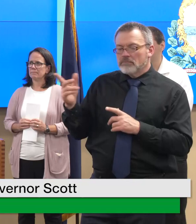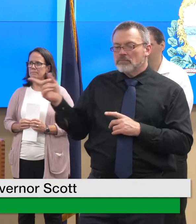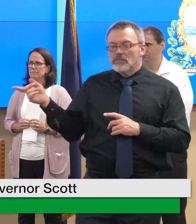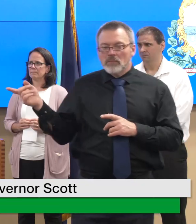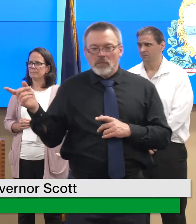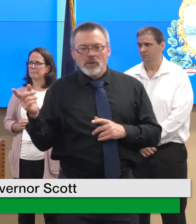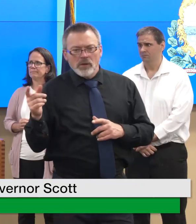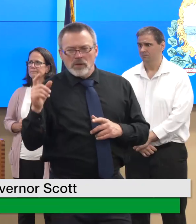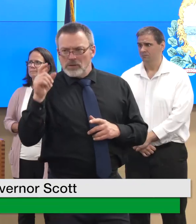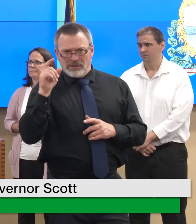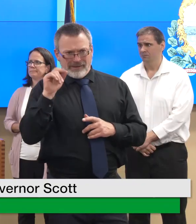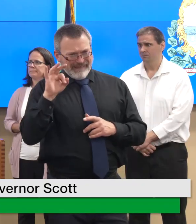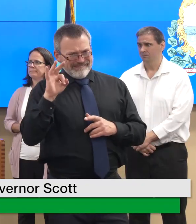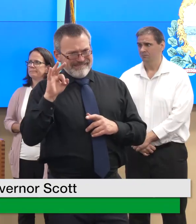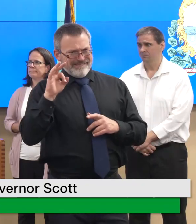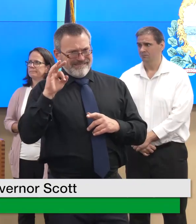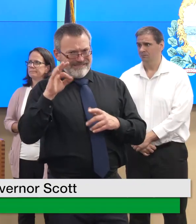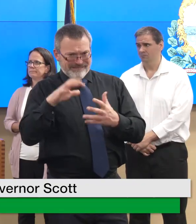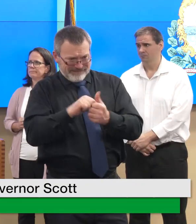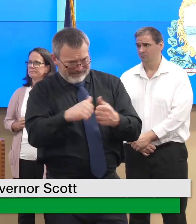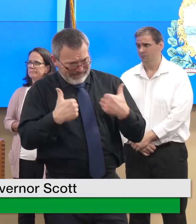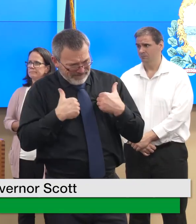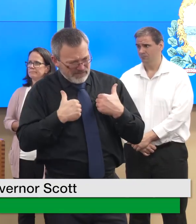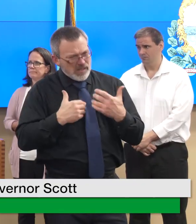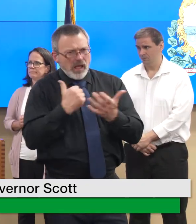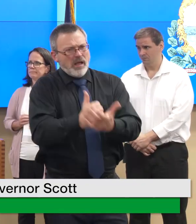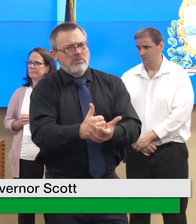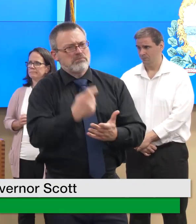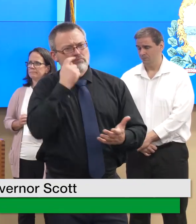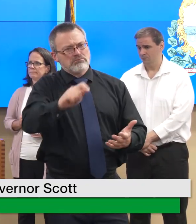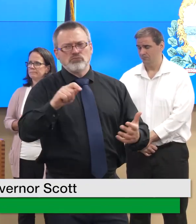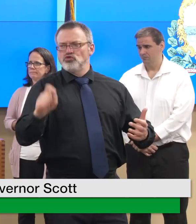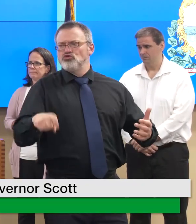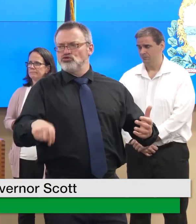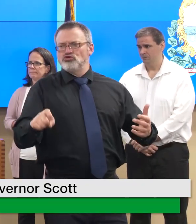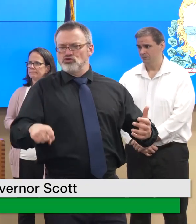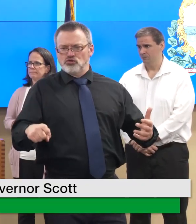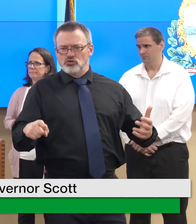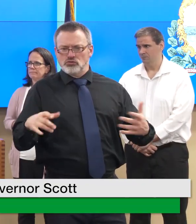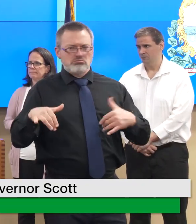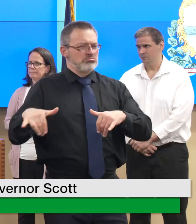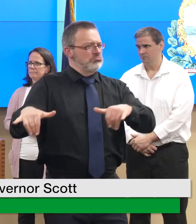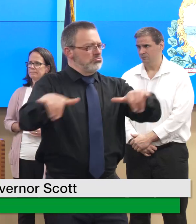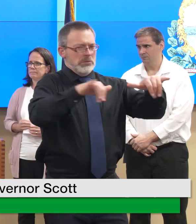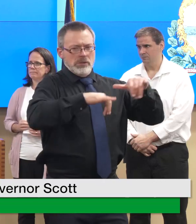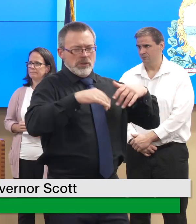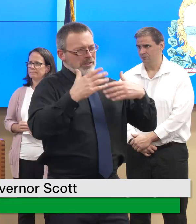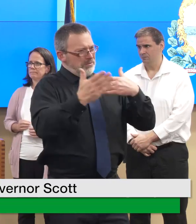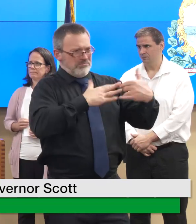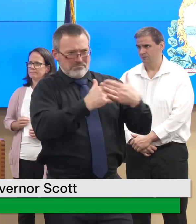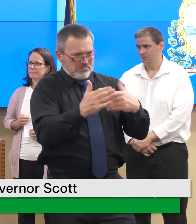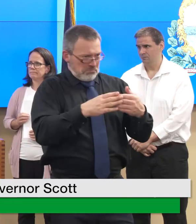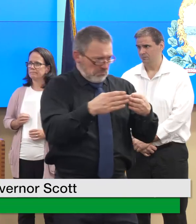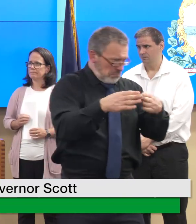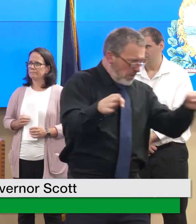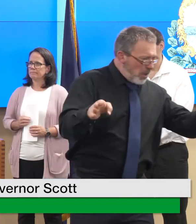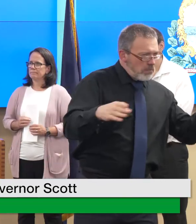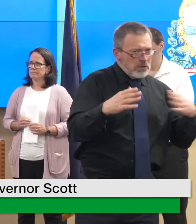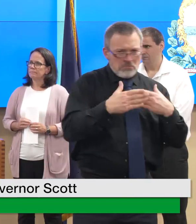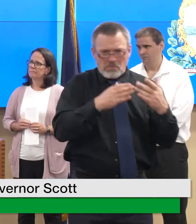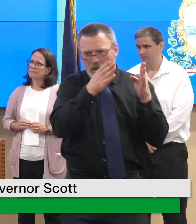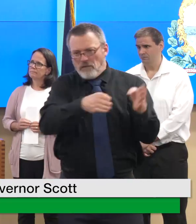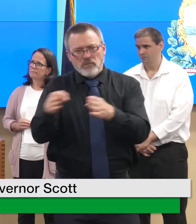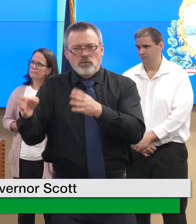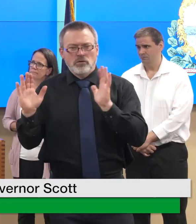help. And I look at whether it's individual assistance or public assistance in the same way. Why is